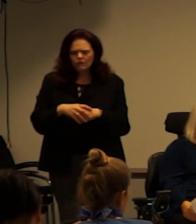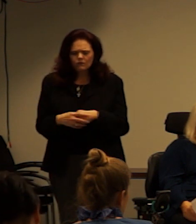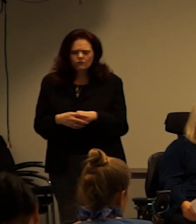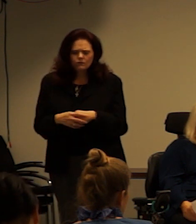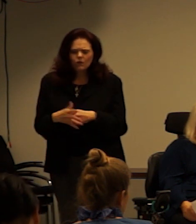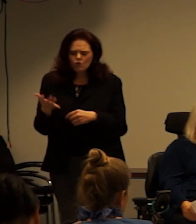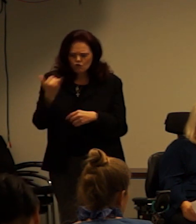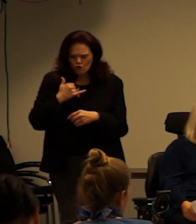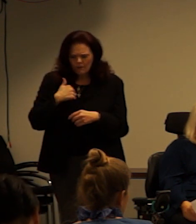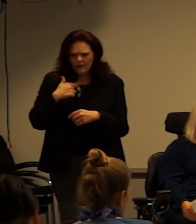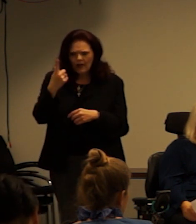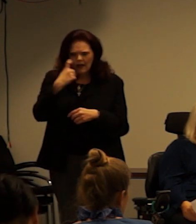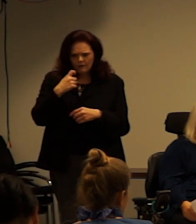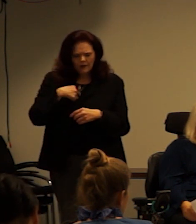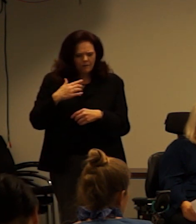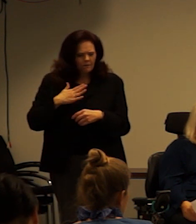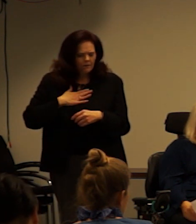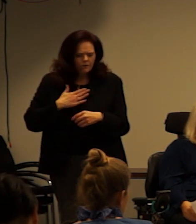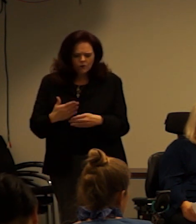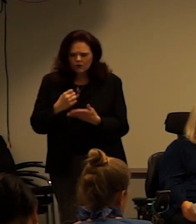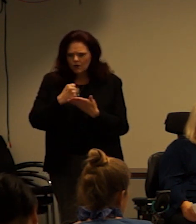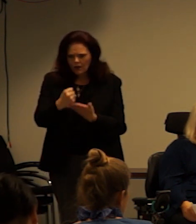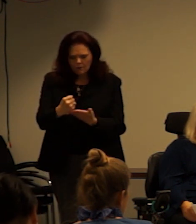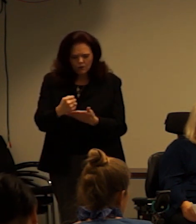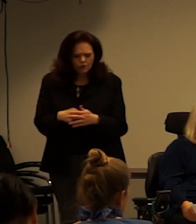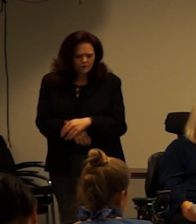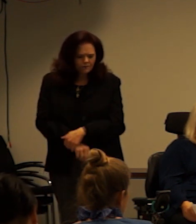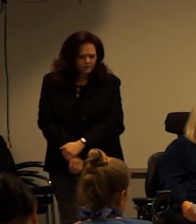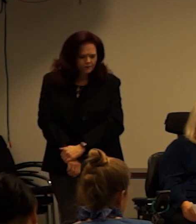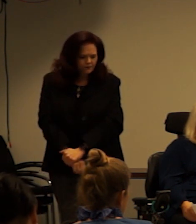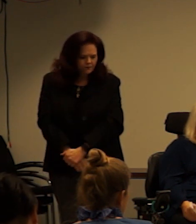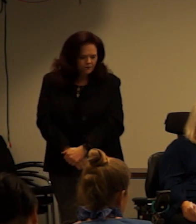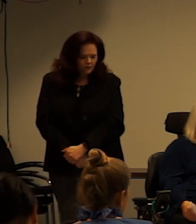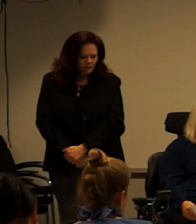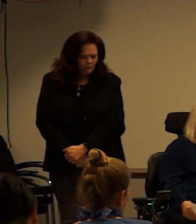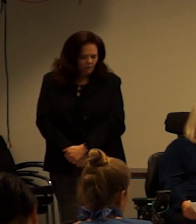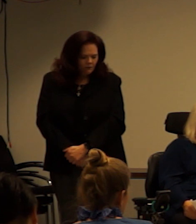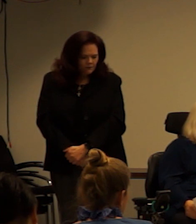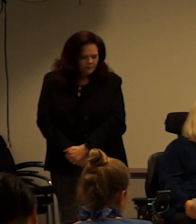call me and ask me. I'm happy to help you with it, okay?